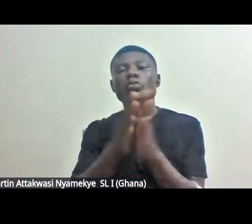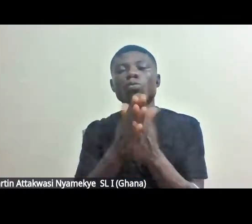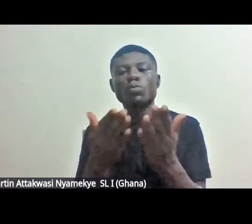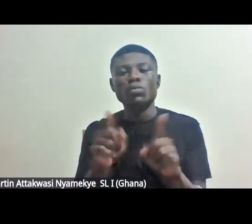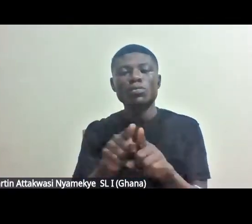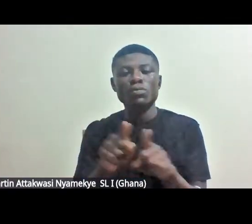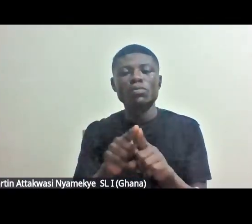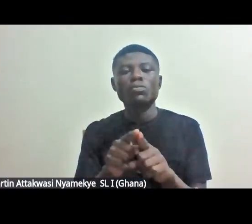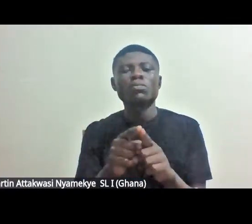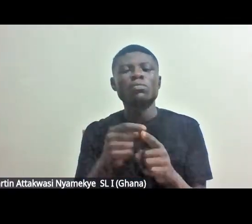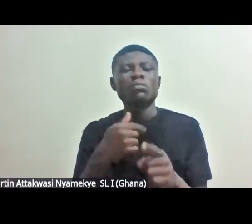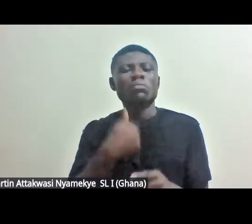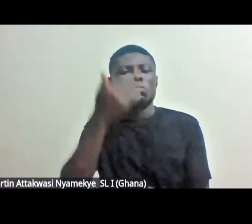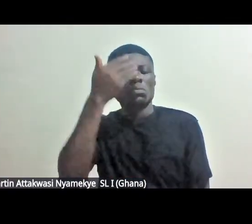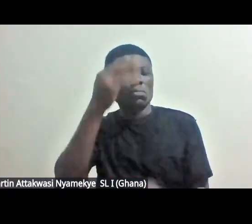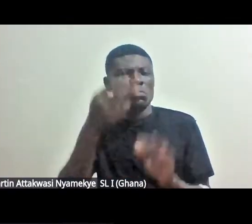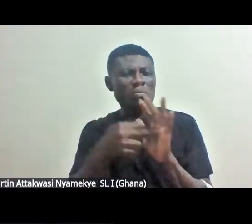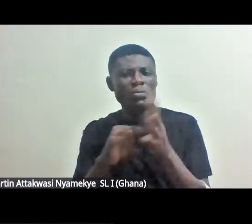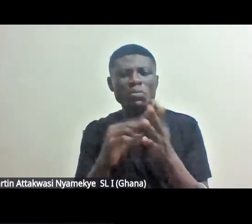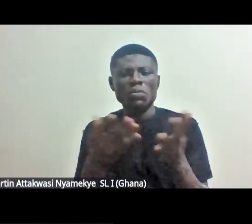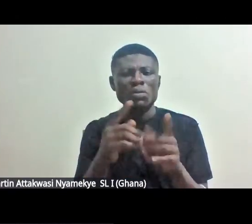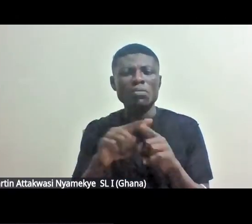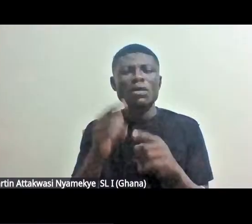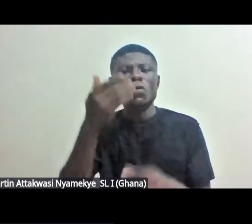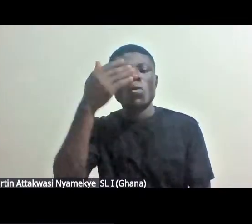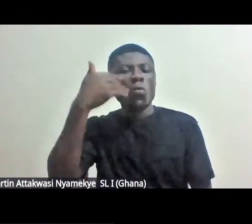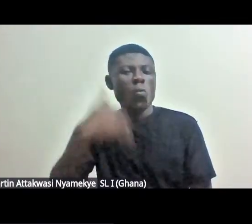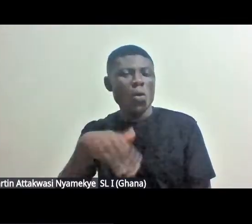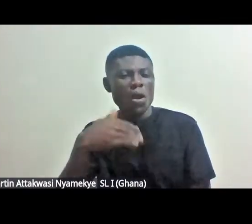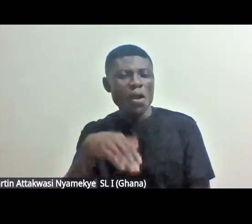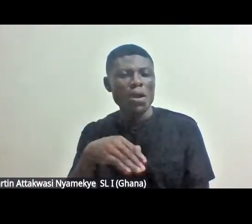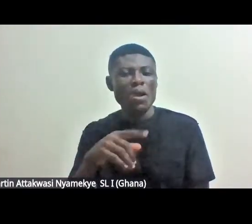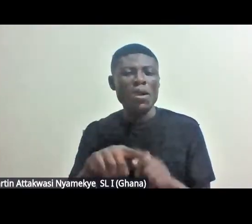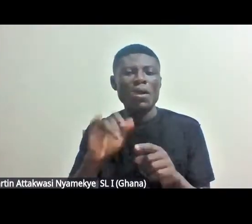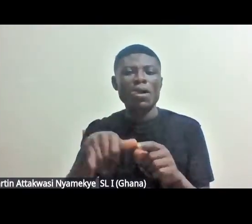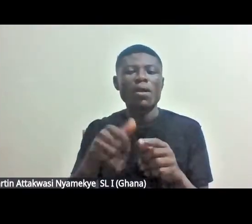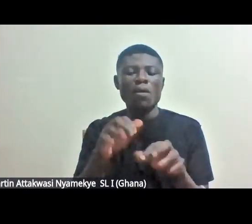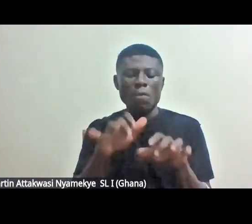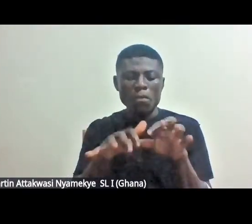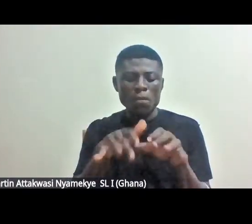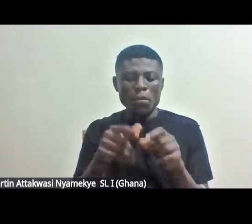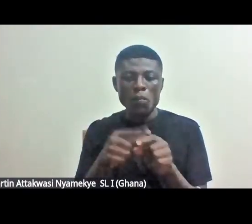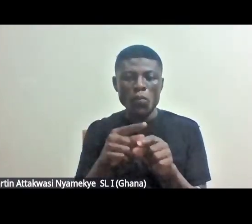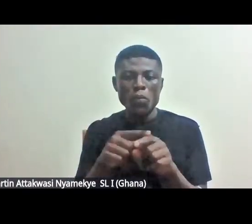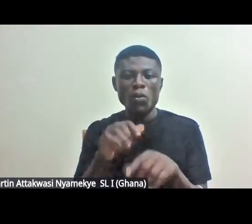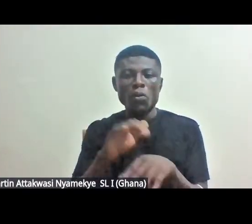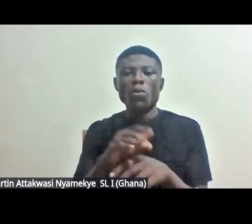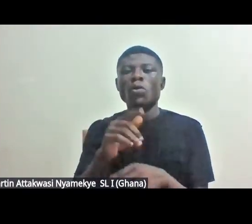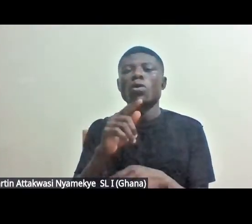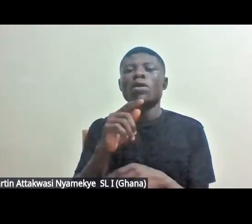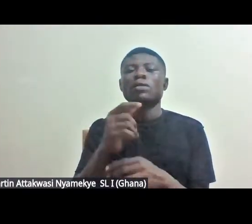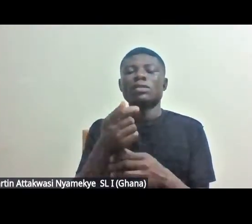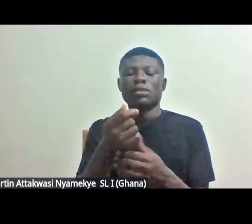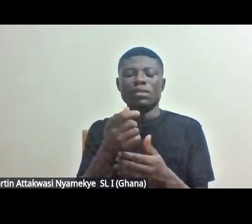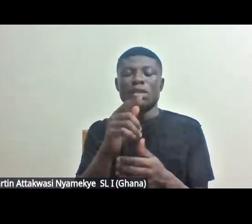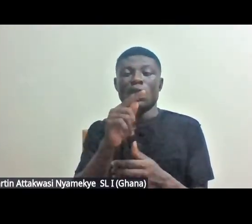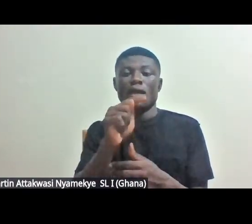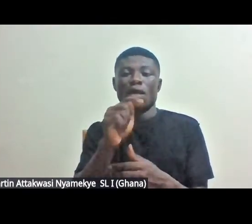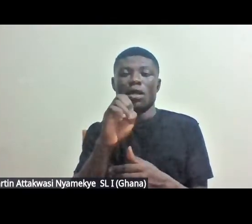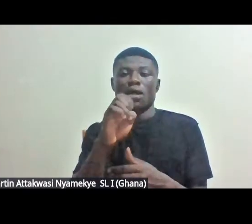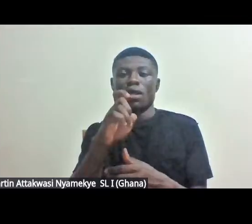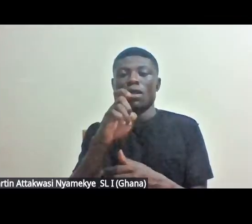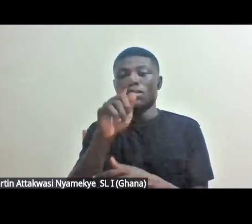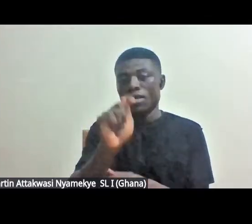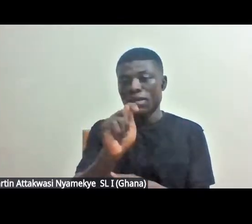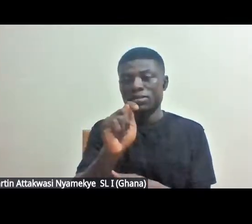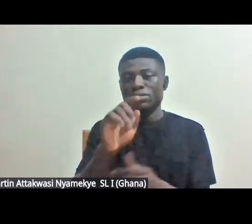don't know what it is, but wow. Prevent or type the word on text to speech and get it. Olivia will